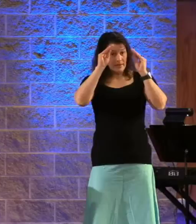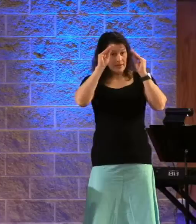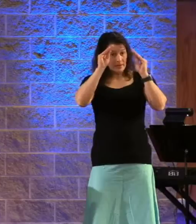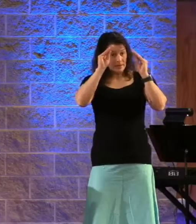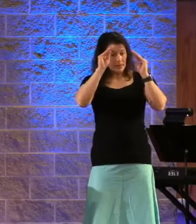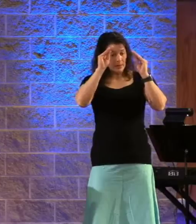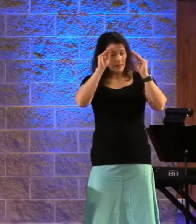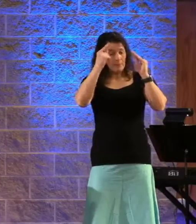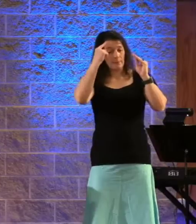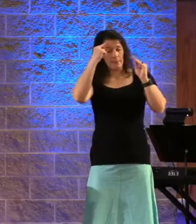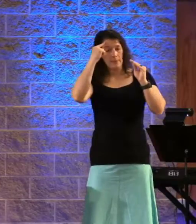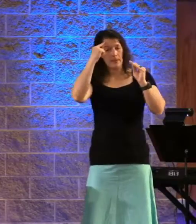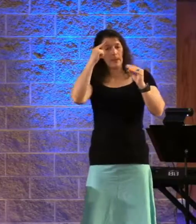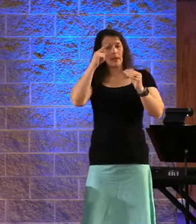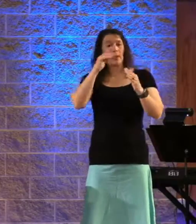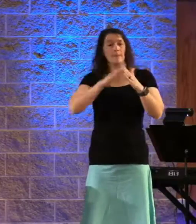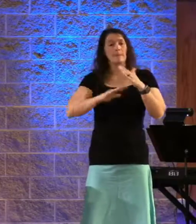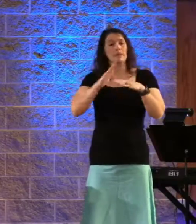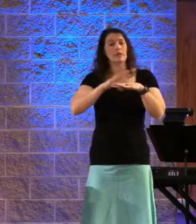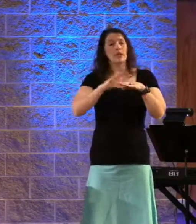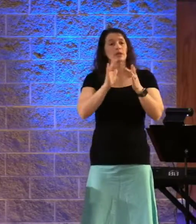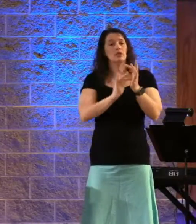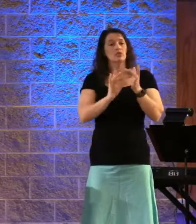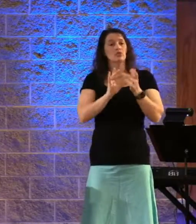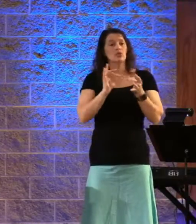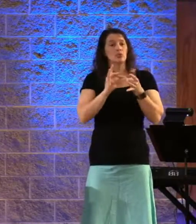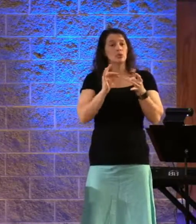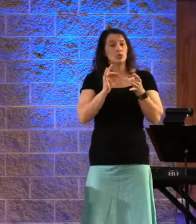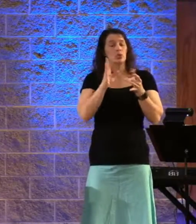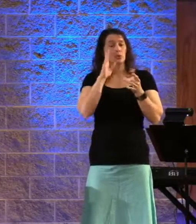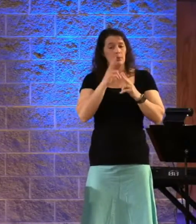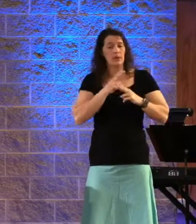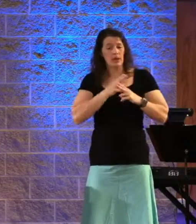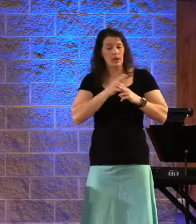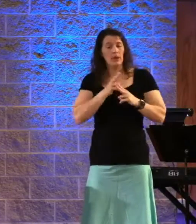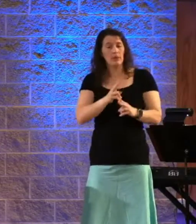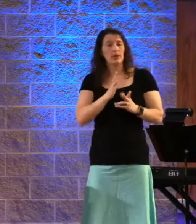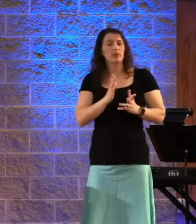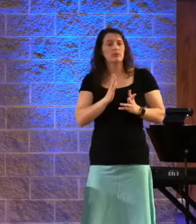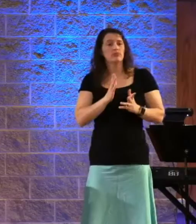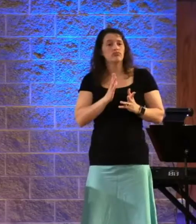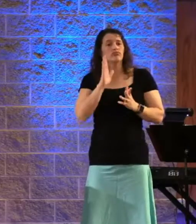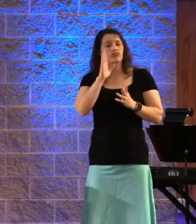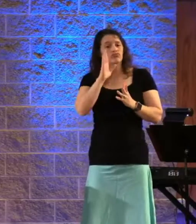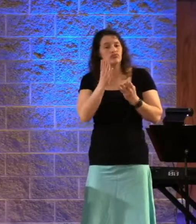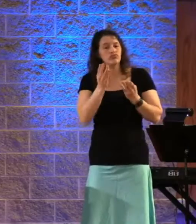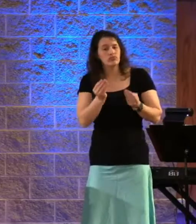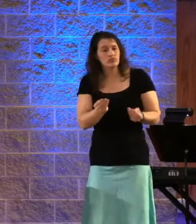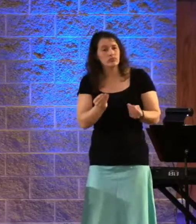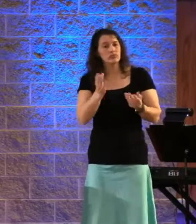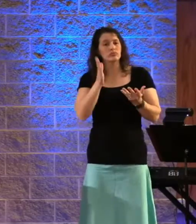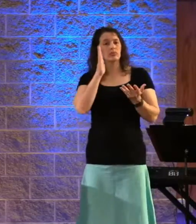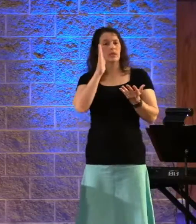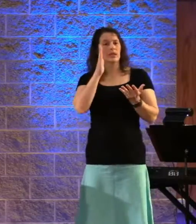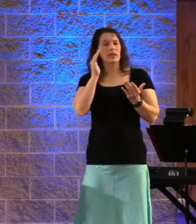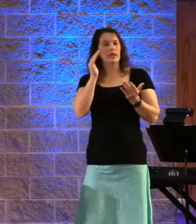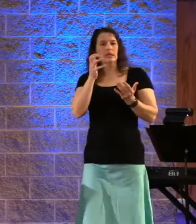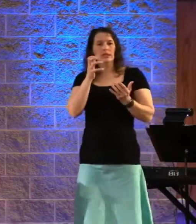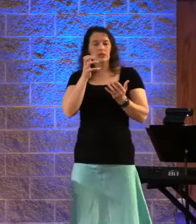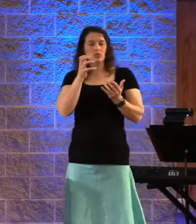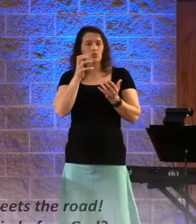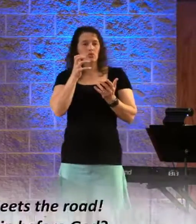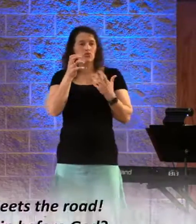I believe, based upon Scripture, is going to be humble, it's going to be gentle, and it's going to be